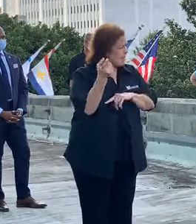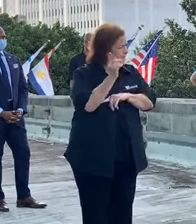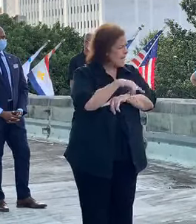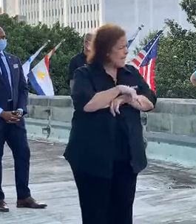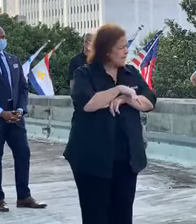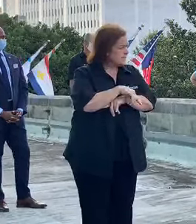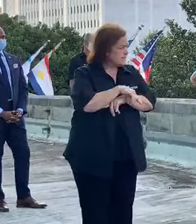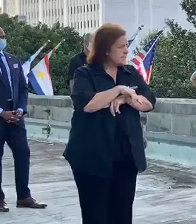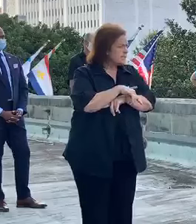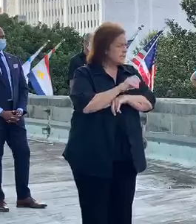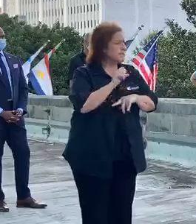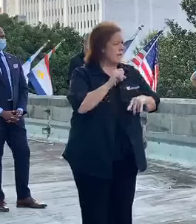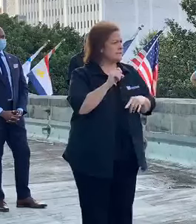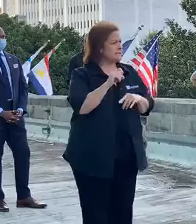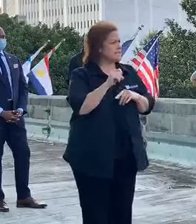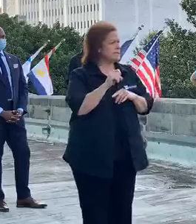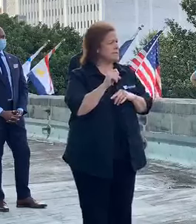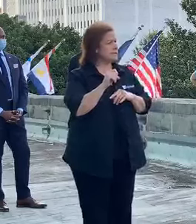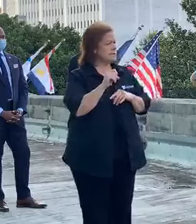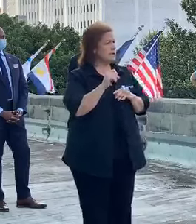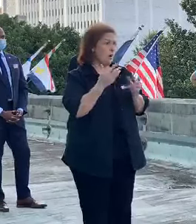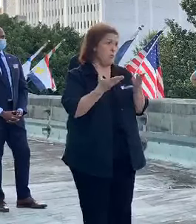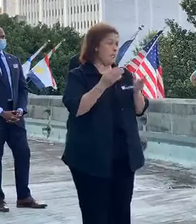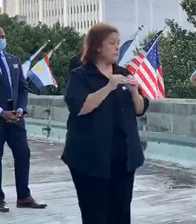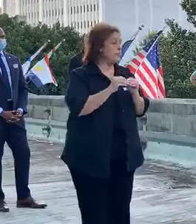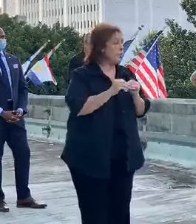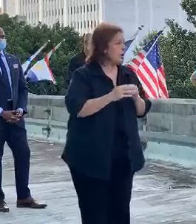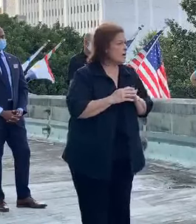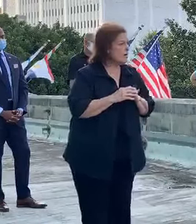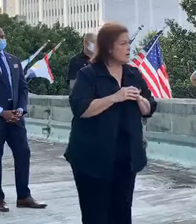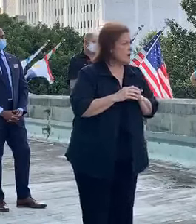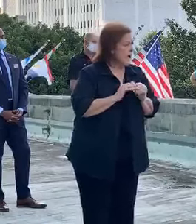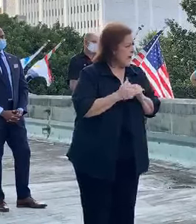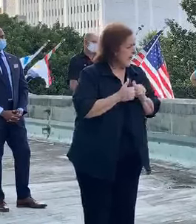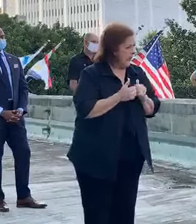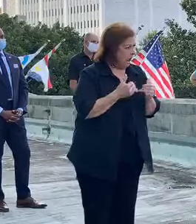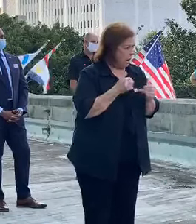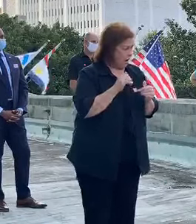Yes, absolutely. And even greater.